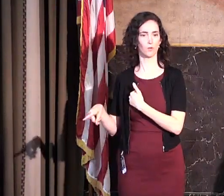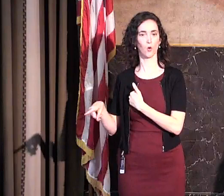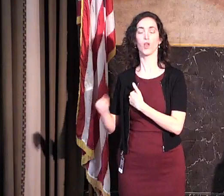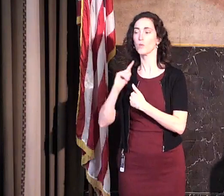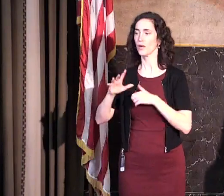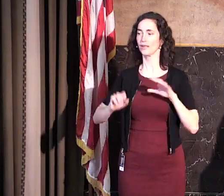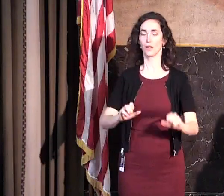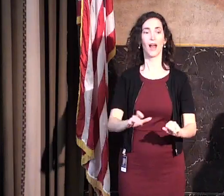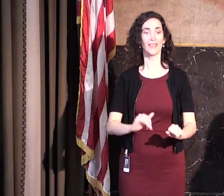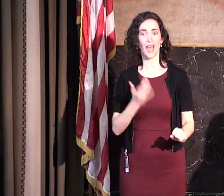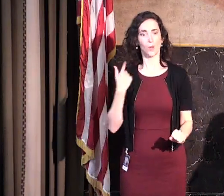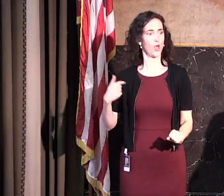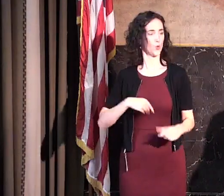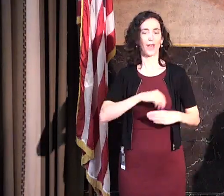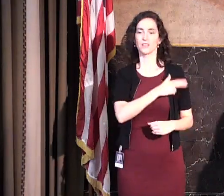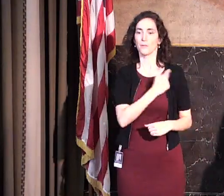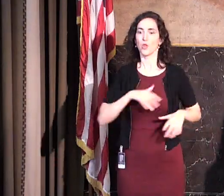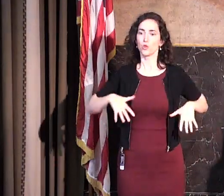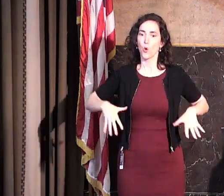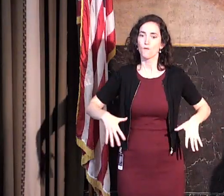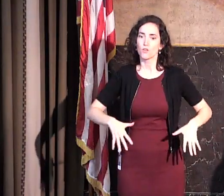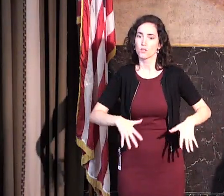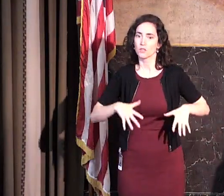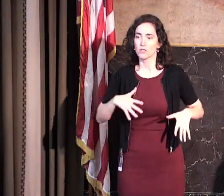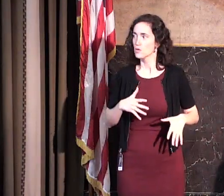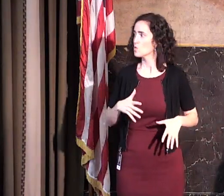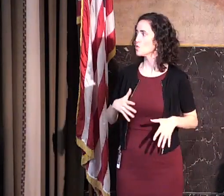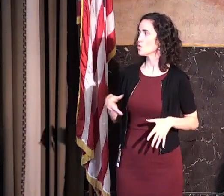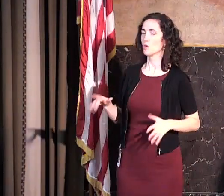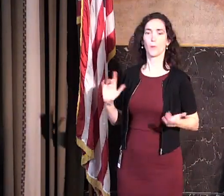nervous. That's why I'm here to talk to you today, because it's different.